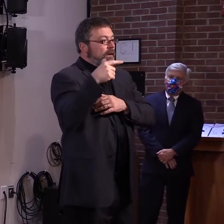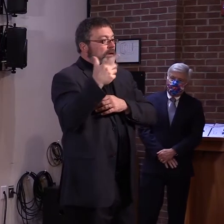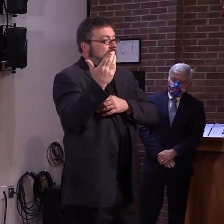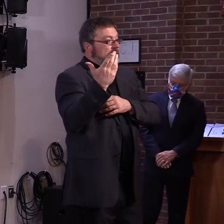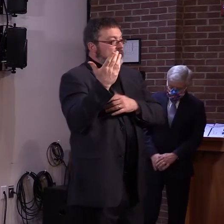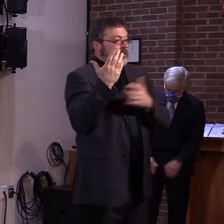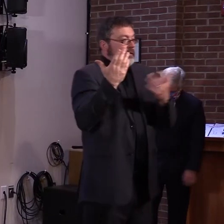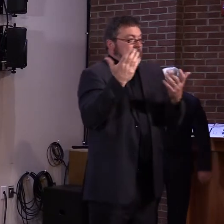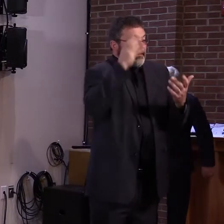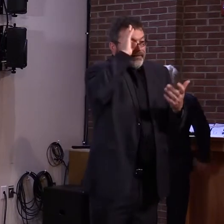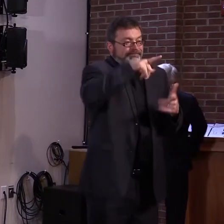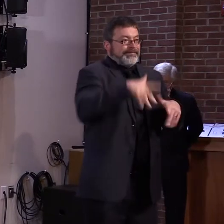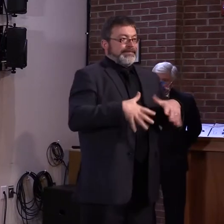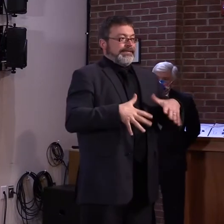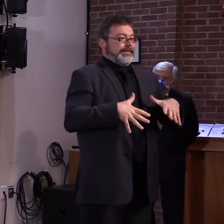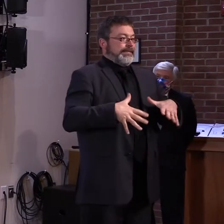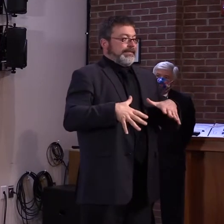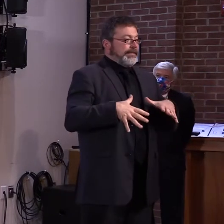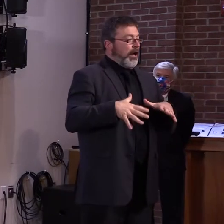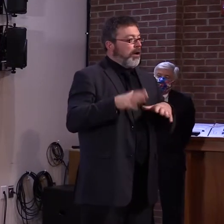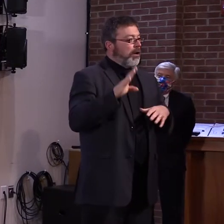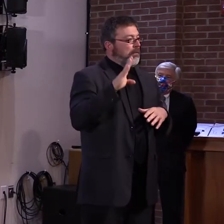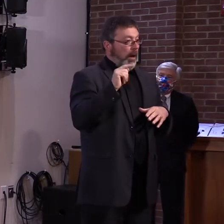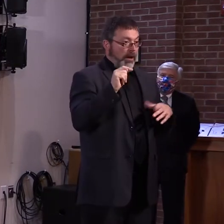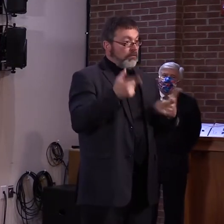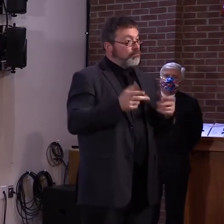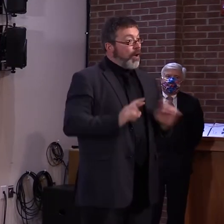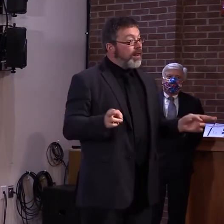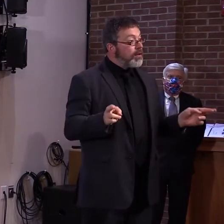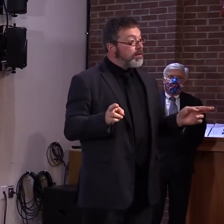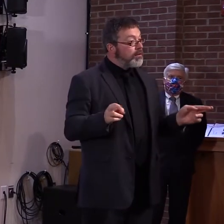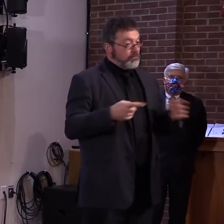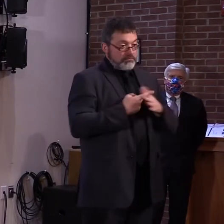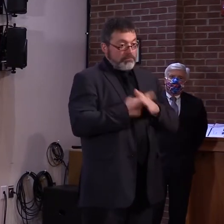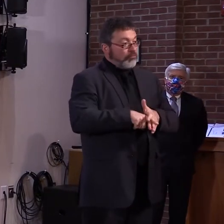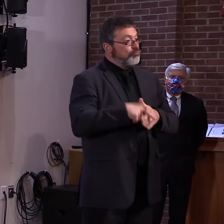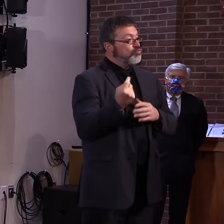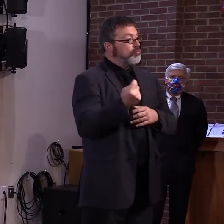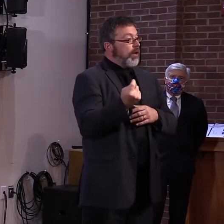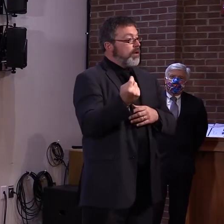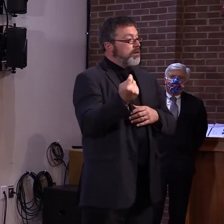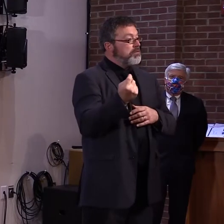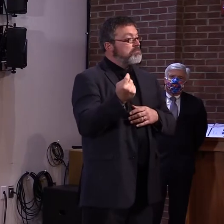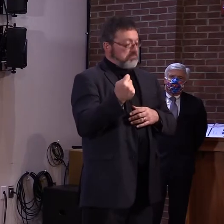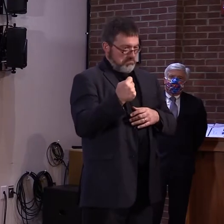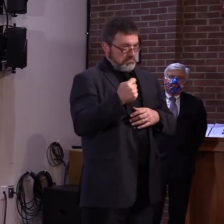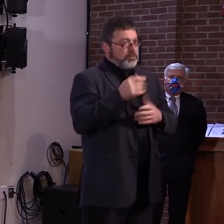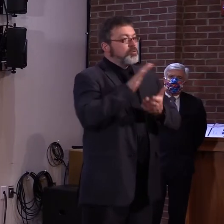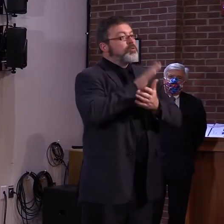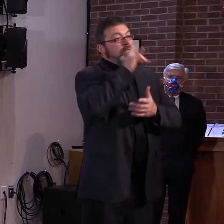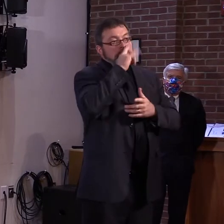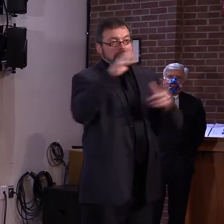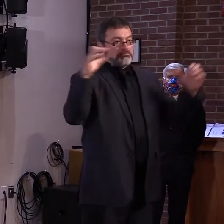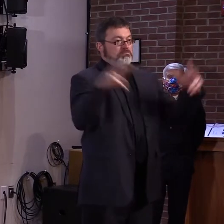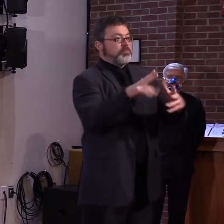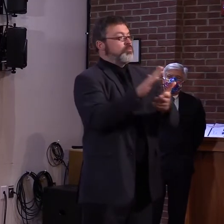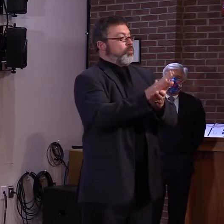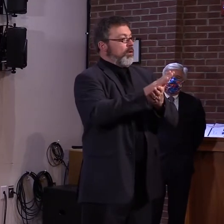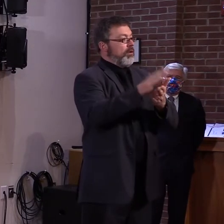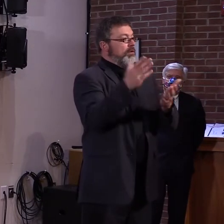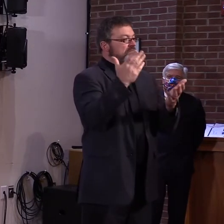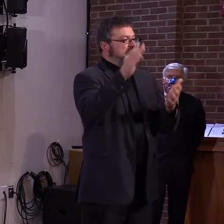but they're ready to go, and they're looking forward to having the kids back. I think there's about 60 kids that are in the